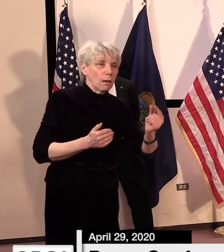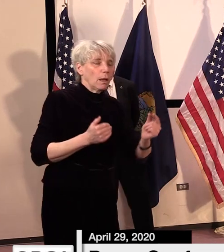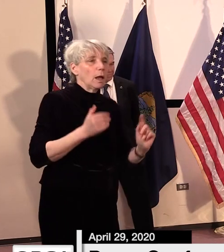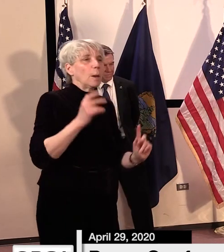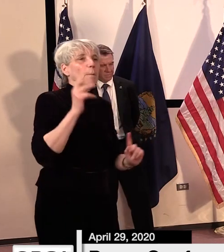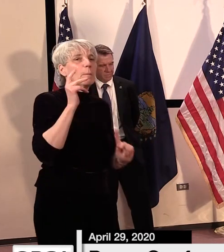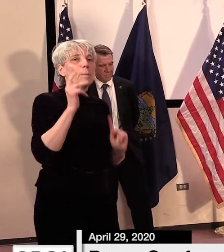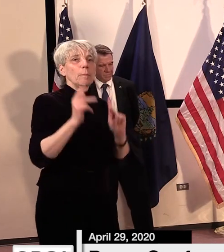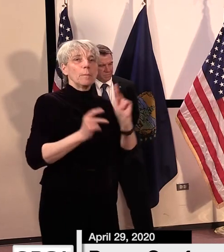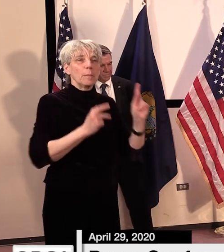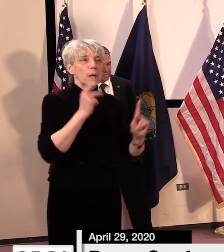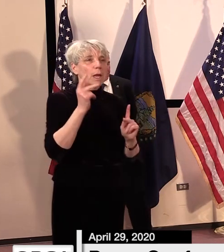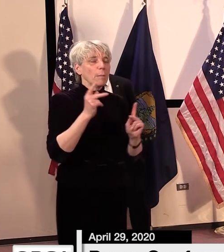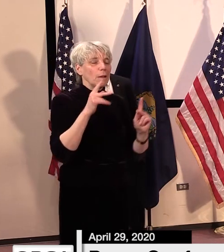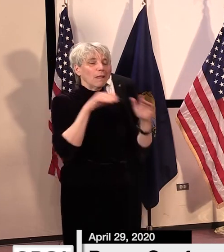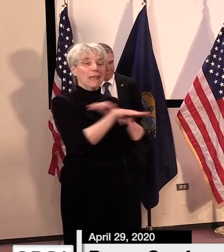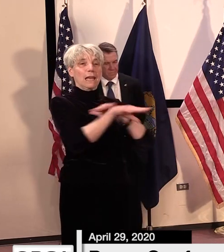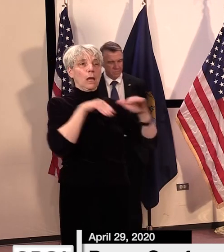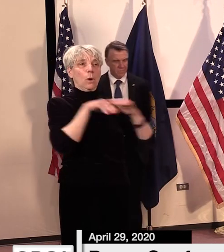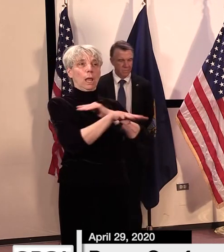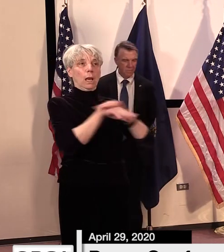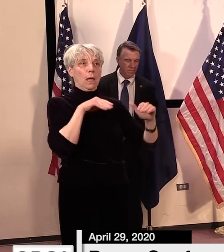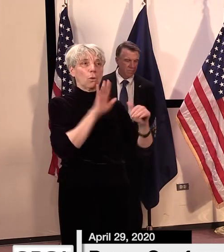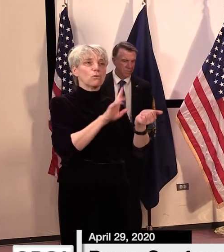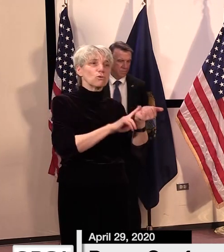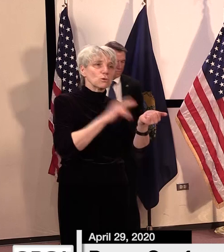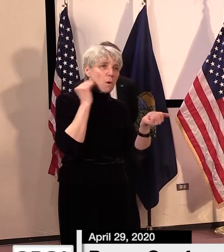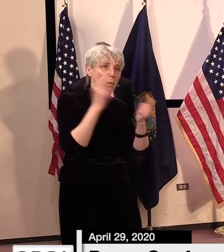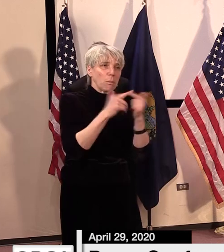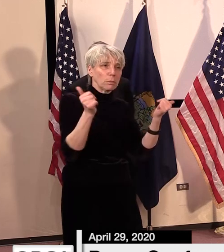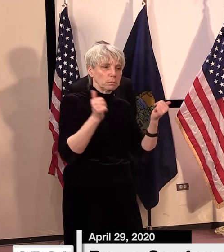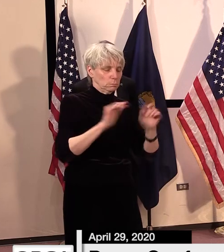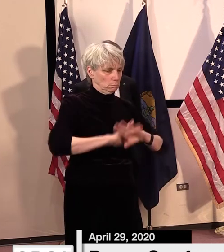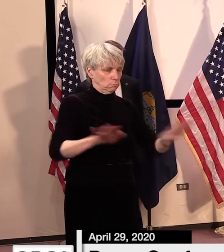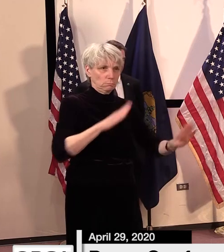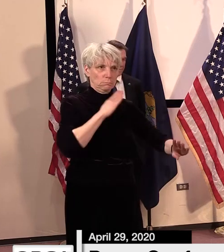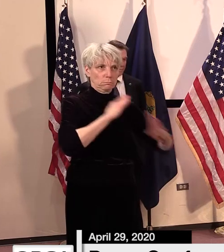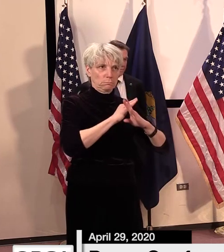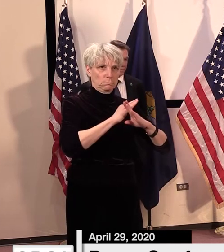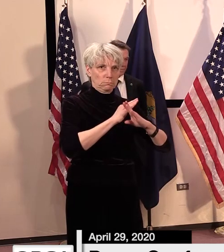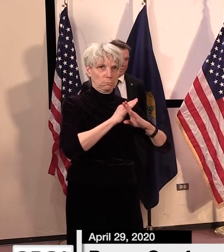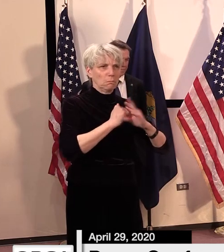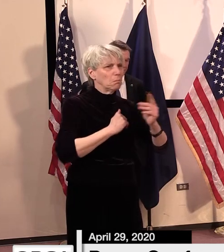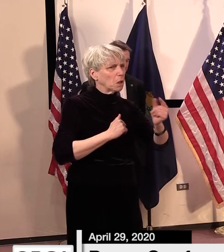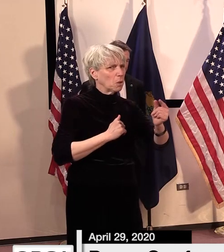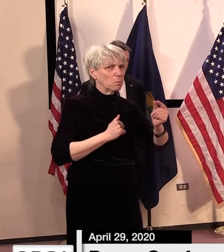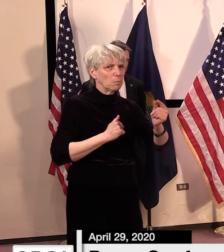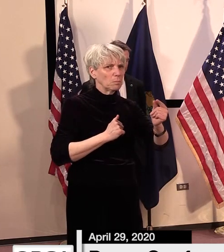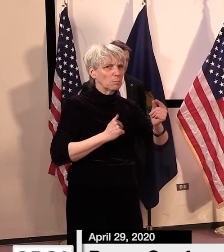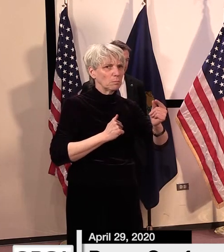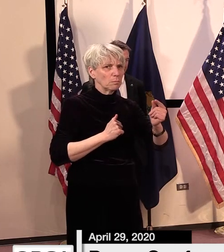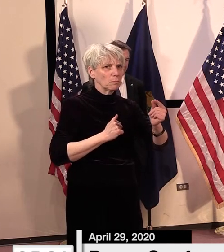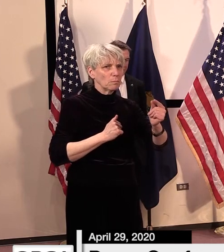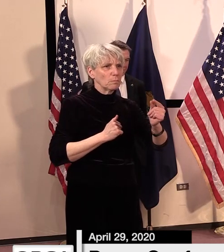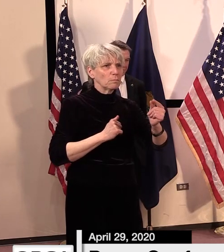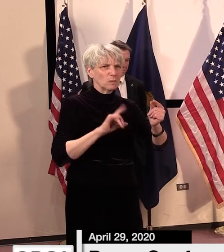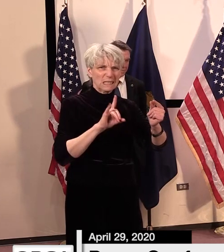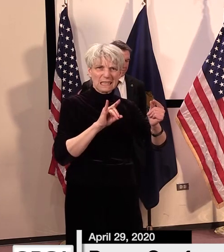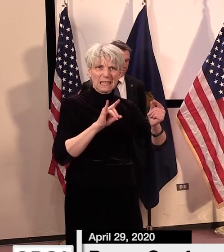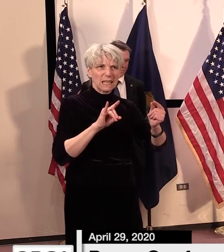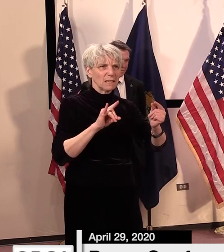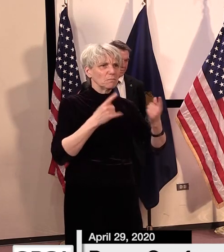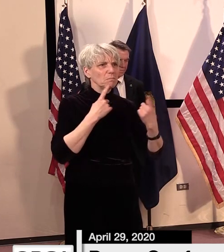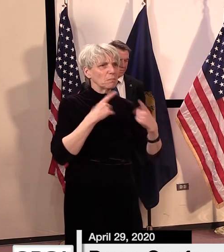visitation in facilities where the most vulnerable would reside. So that was done